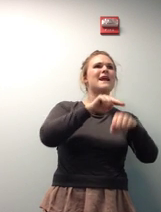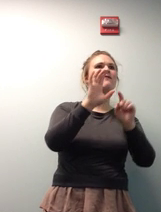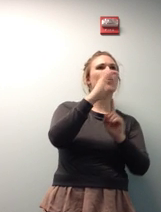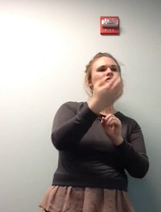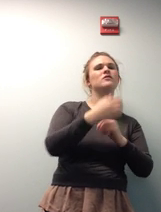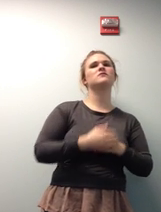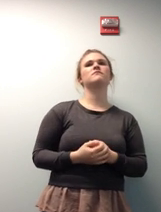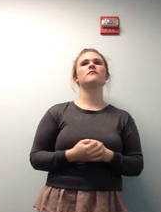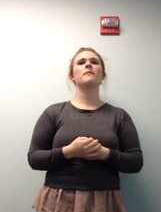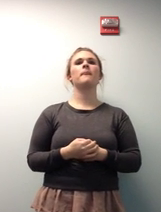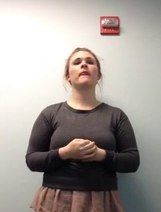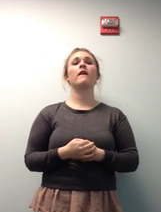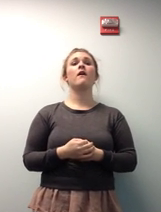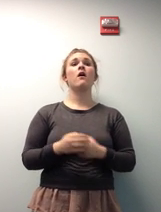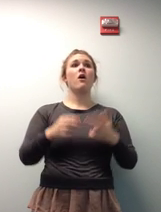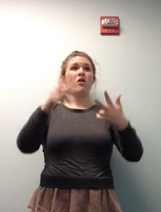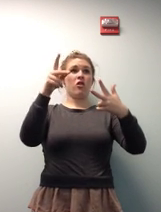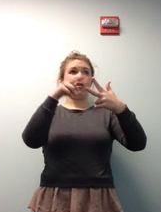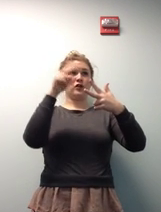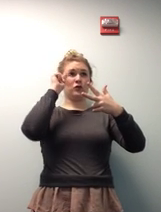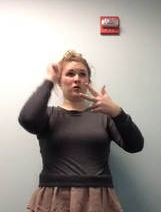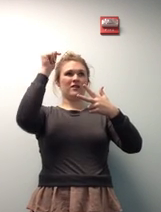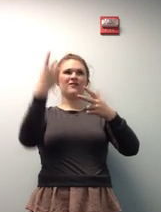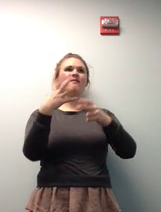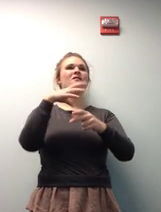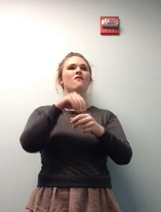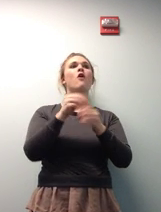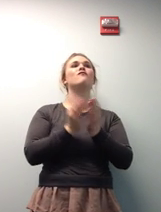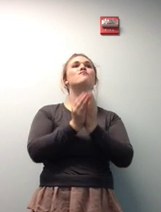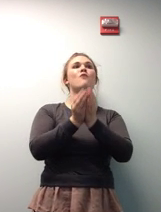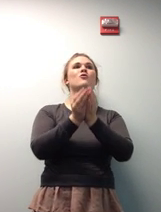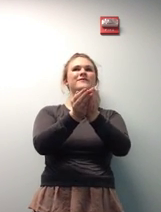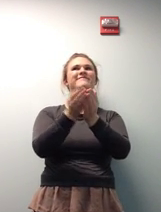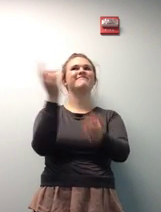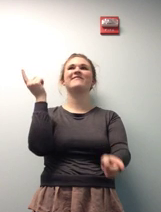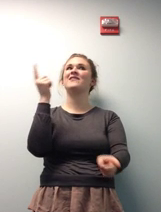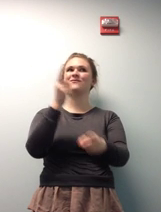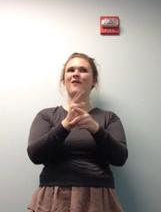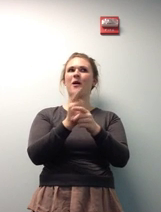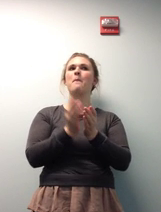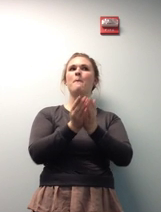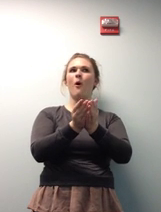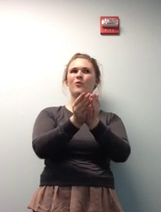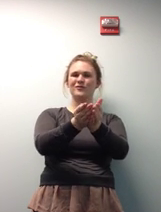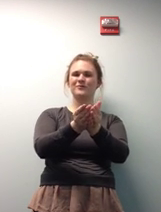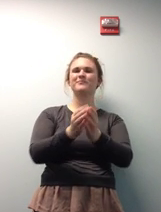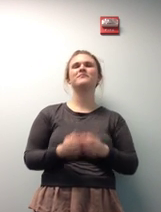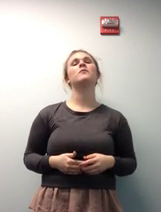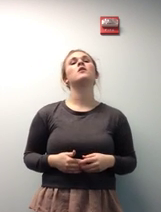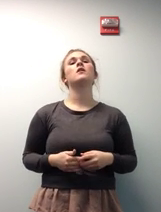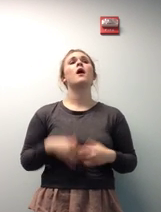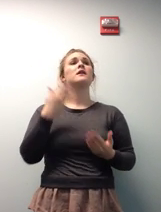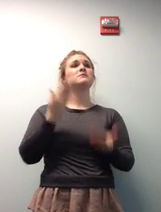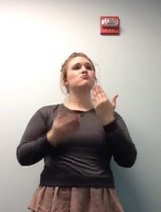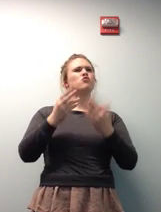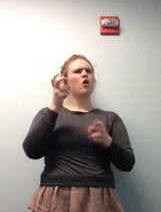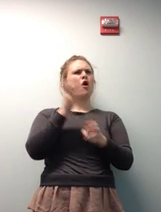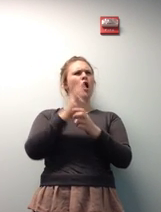next theories actually involve boats. That's right, boats. It is probably hard to believe that